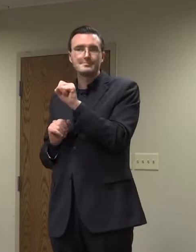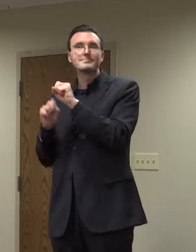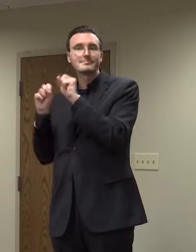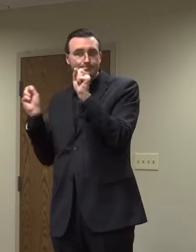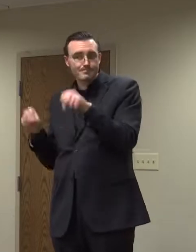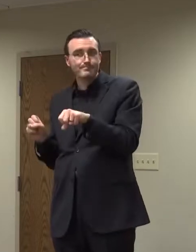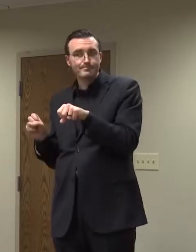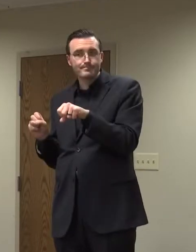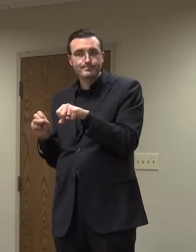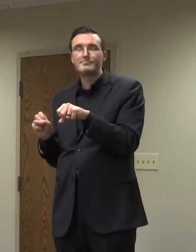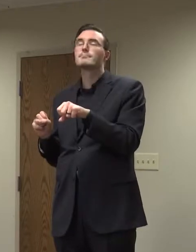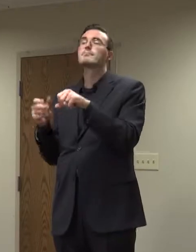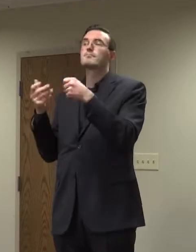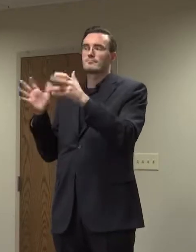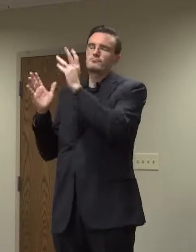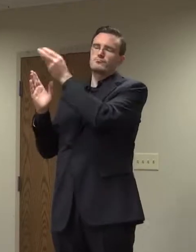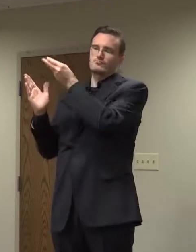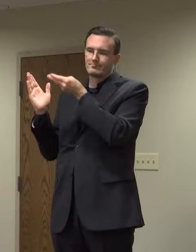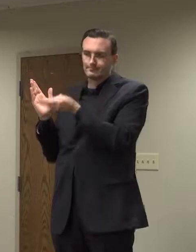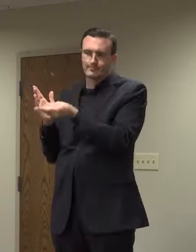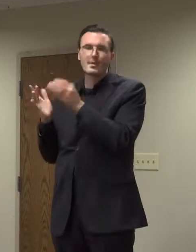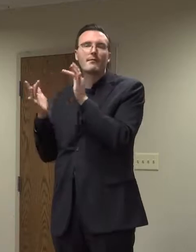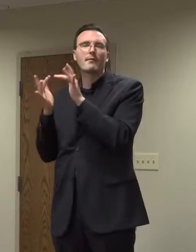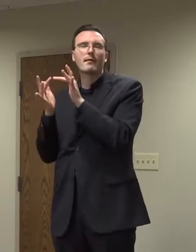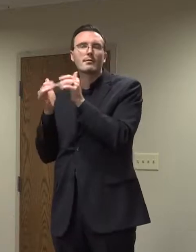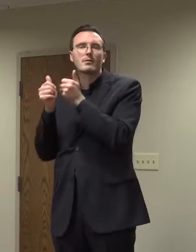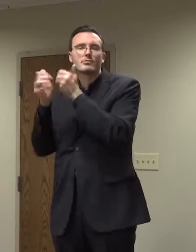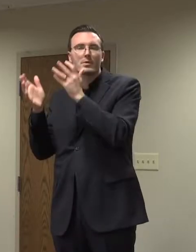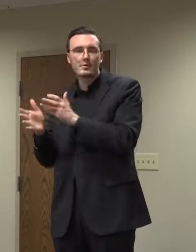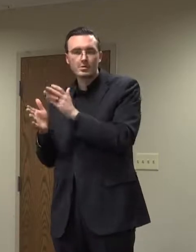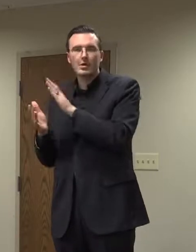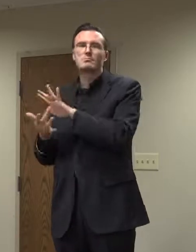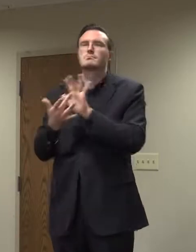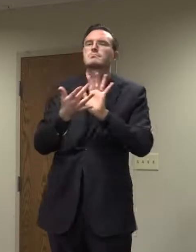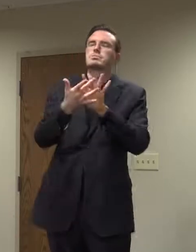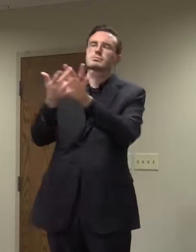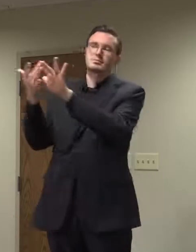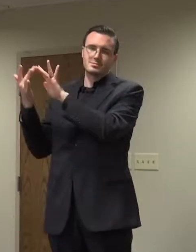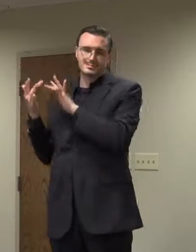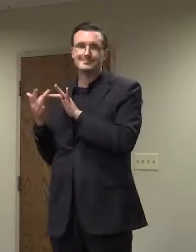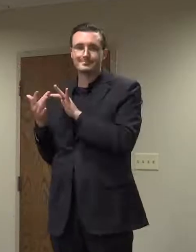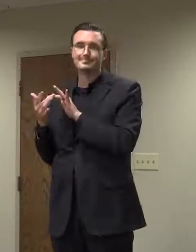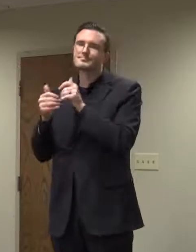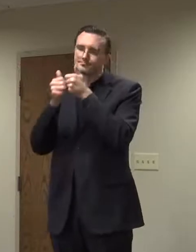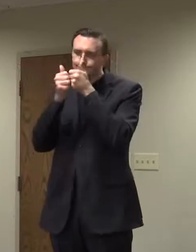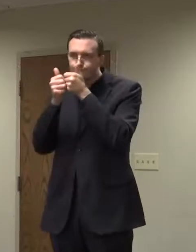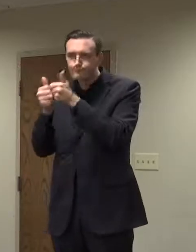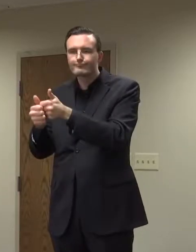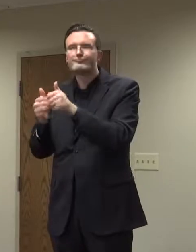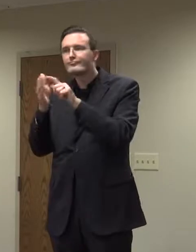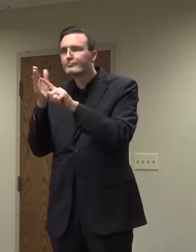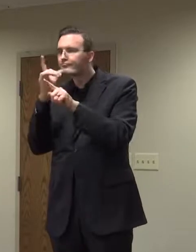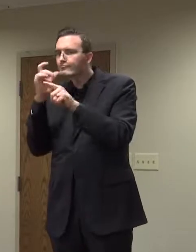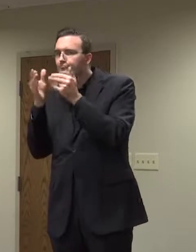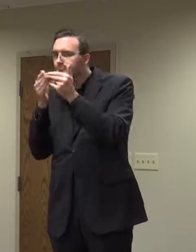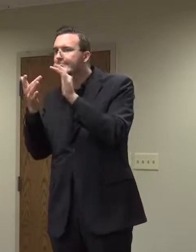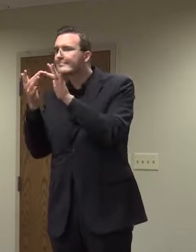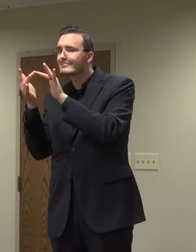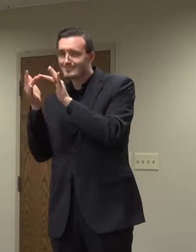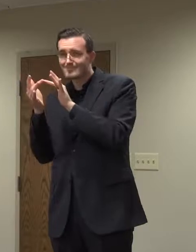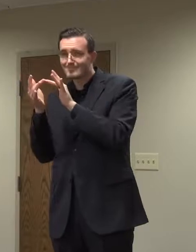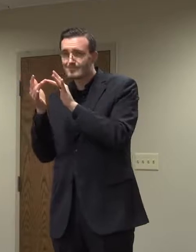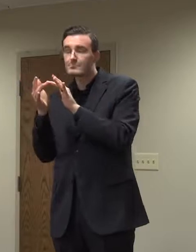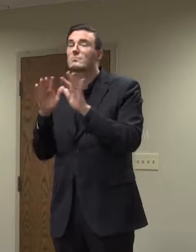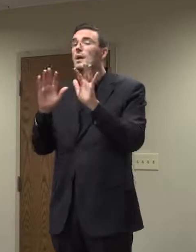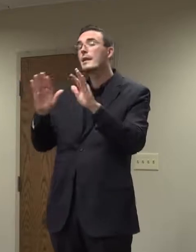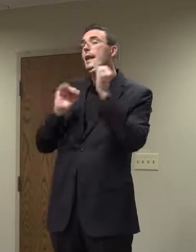like any other positive testing in that scenario. However, when the test is negative, it may require confirmatory